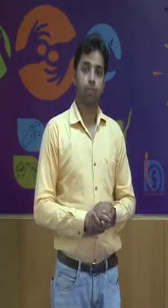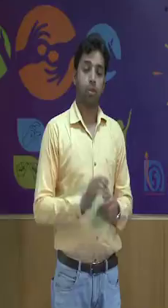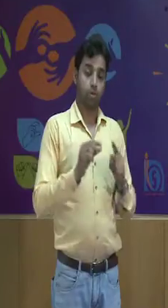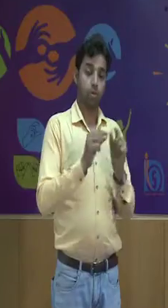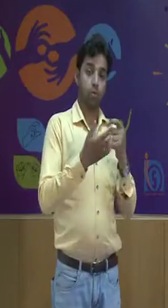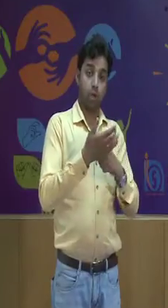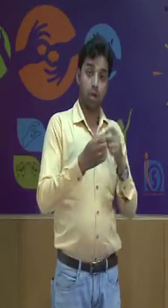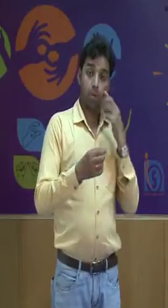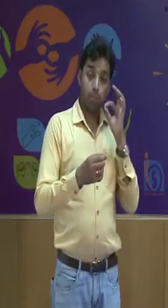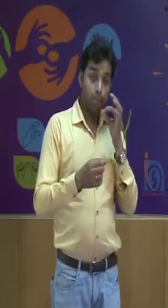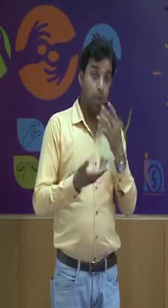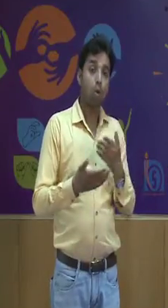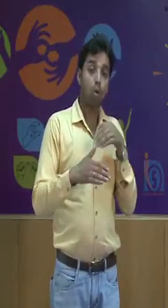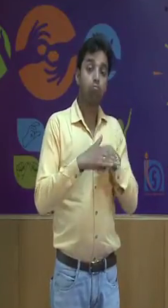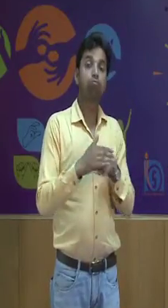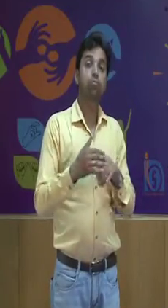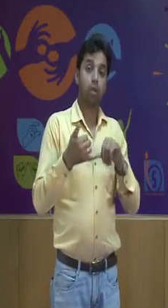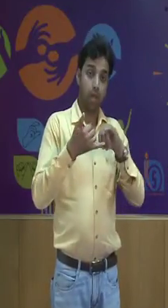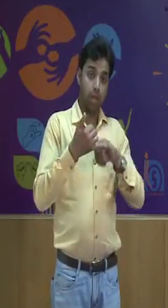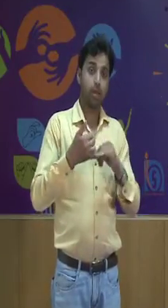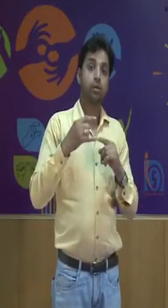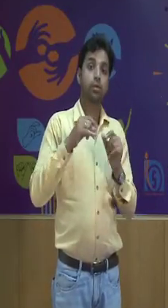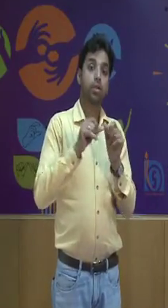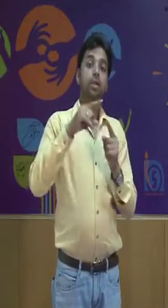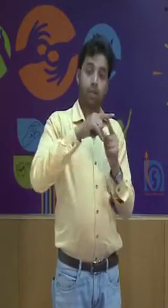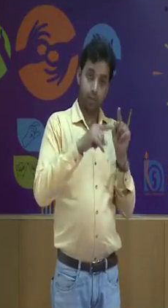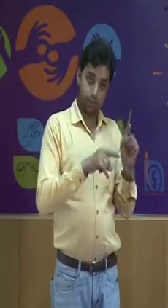pure, that is Sat,